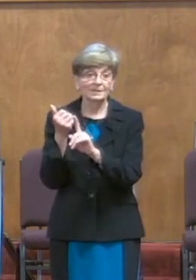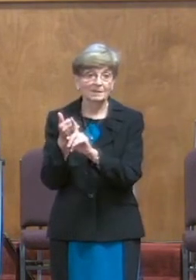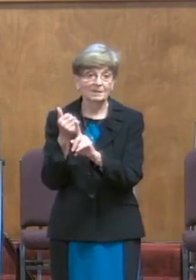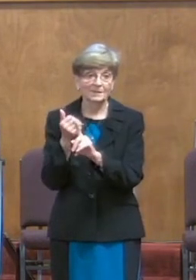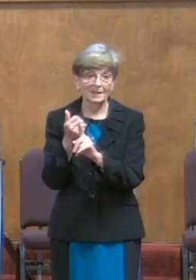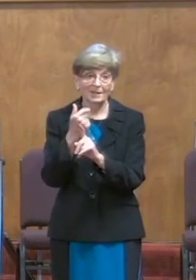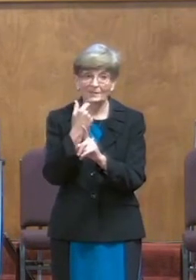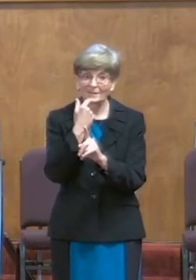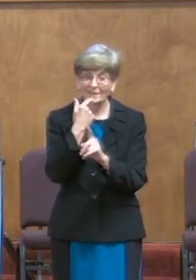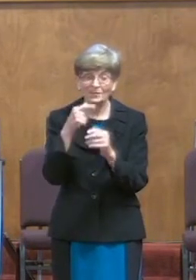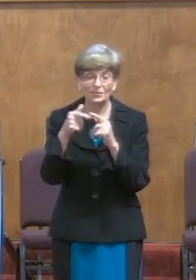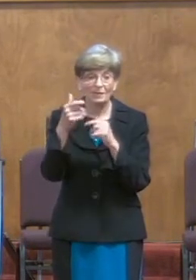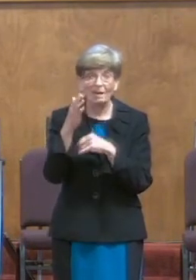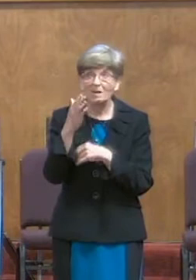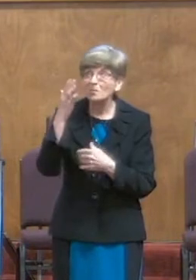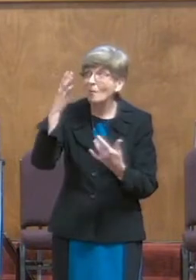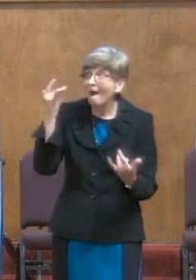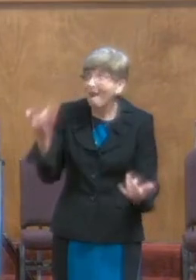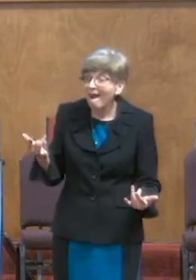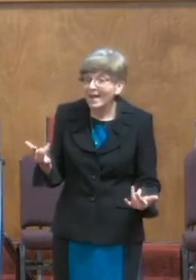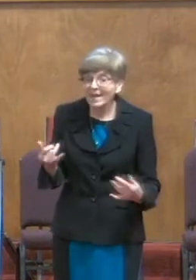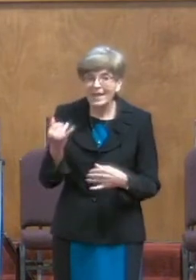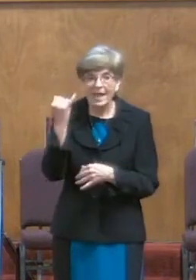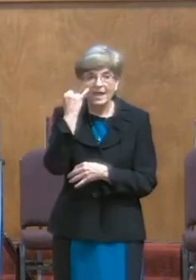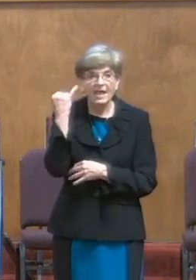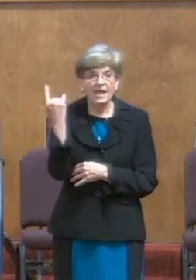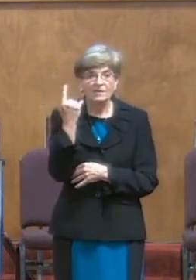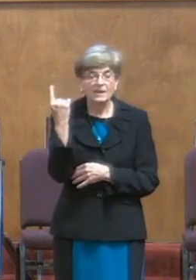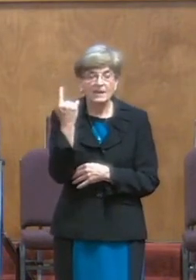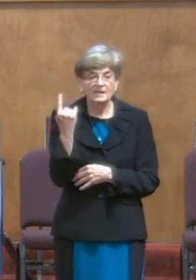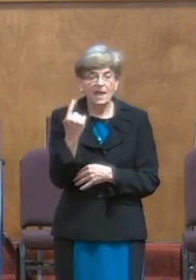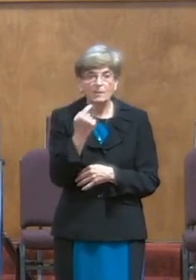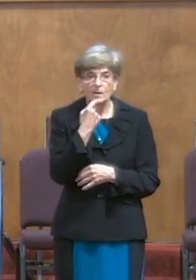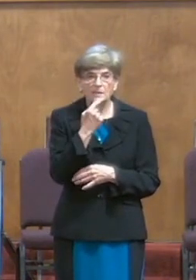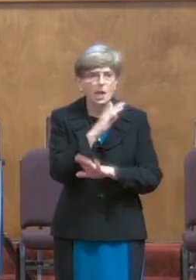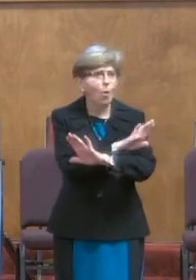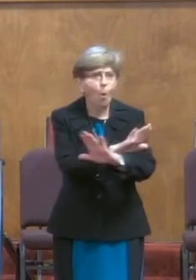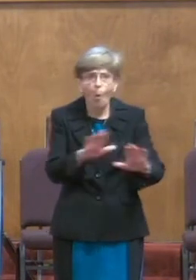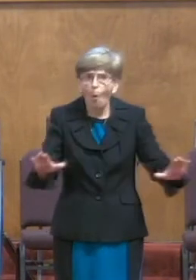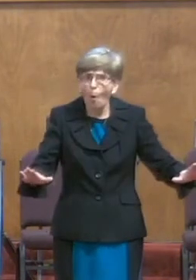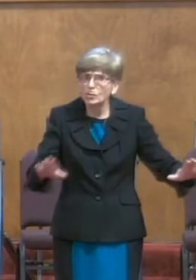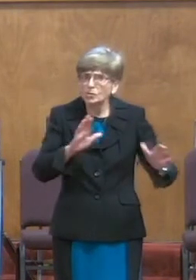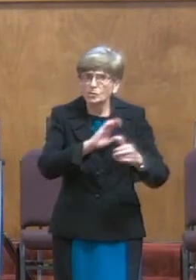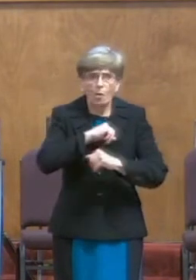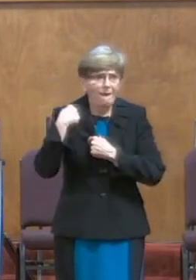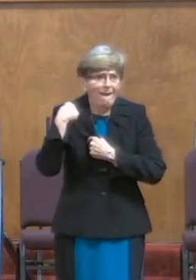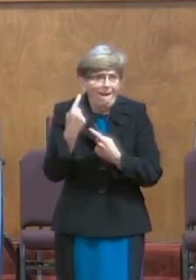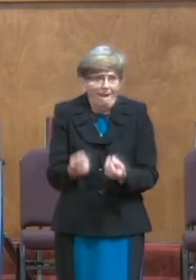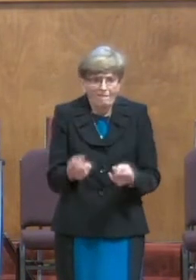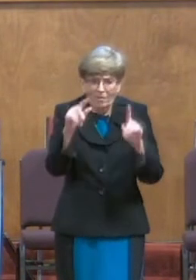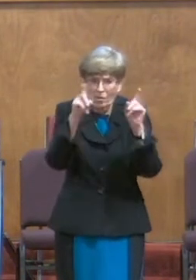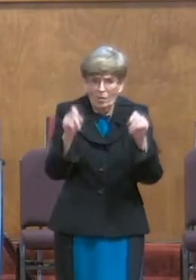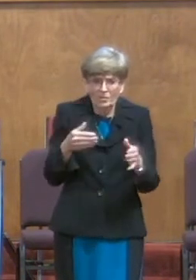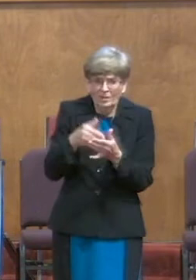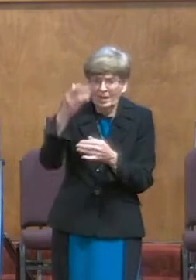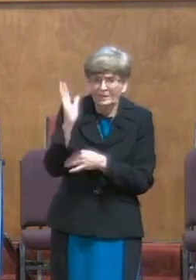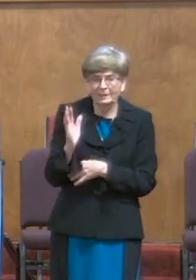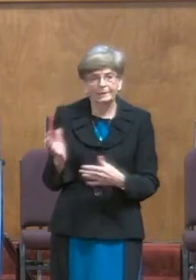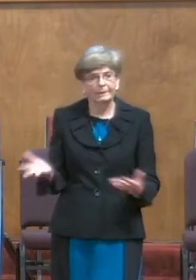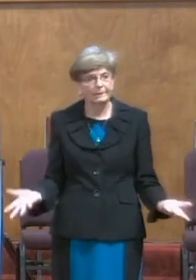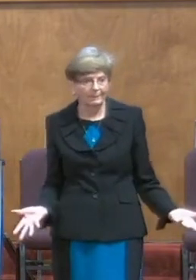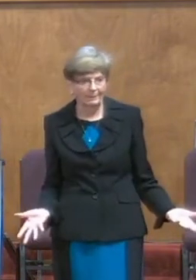why. If anybody tries to tell you that it's sin to question God, then look to Jesus. He's